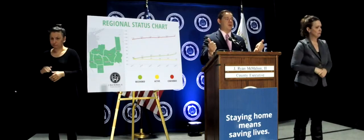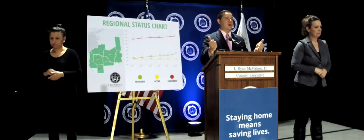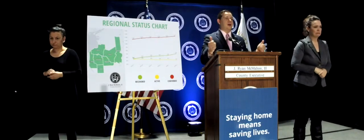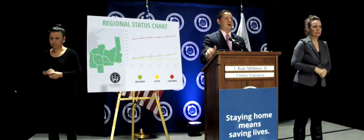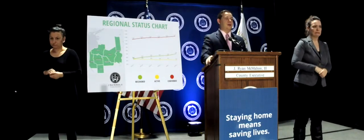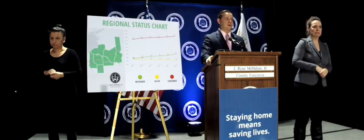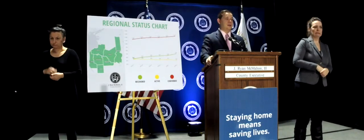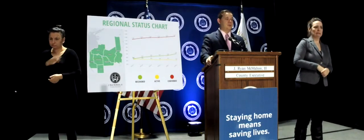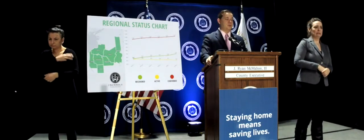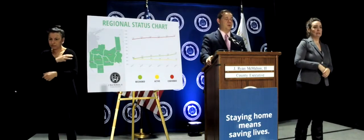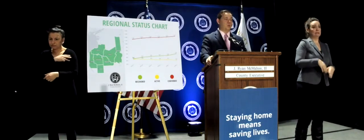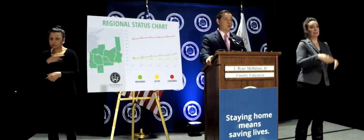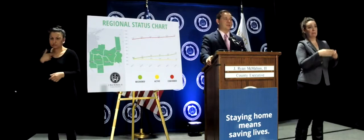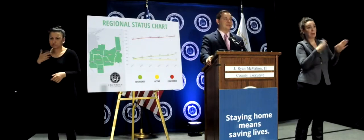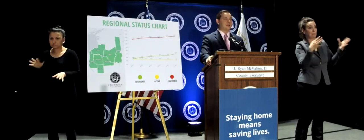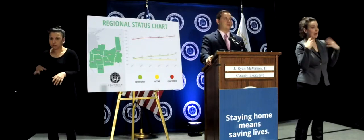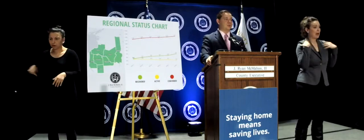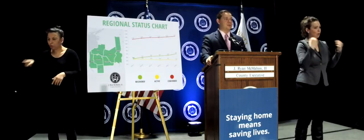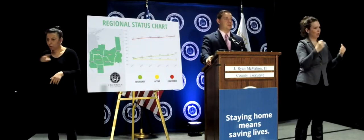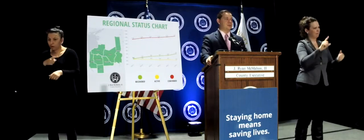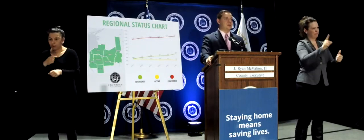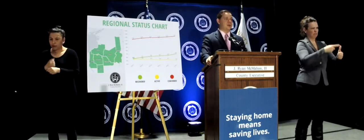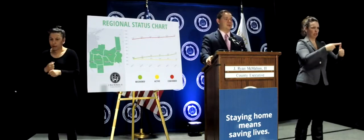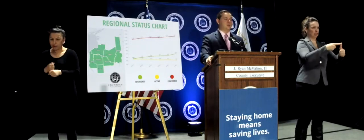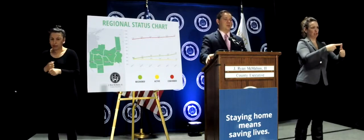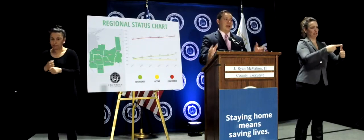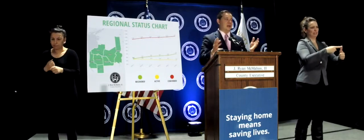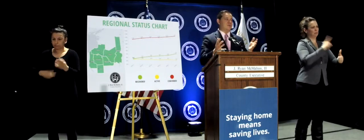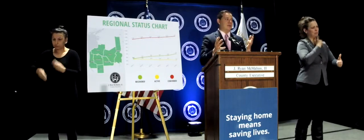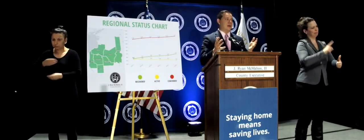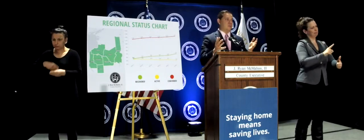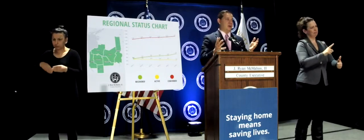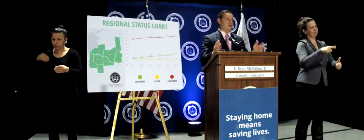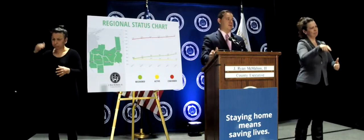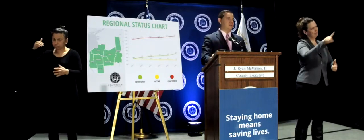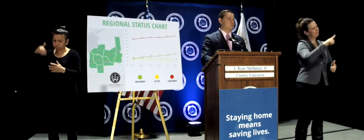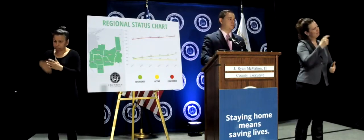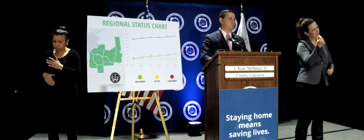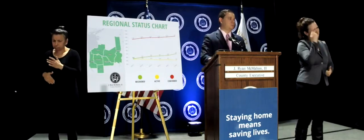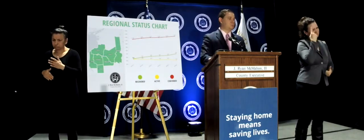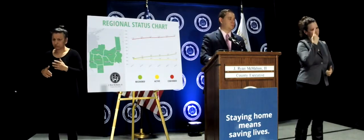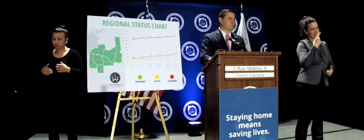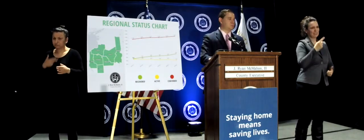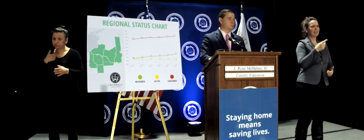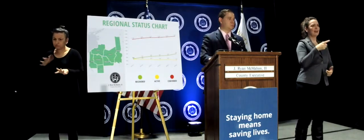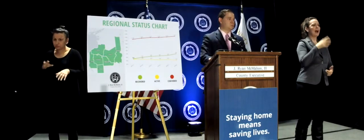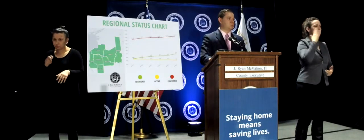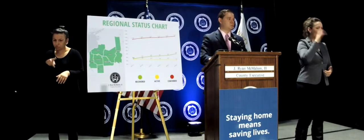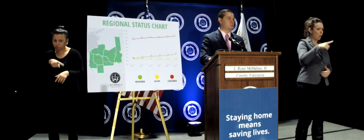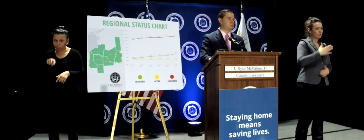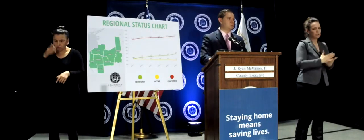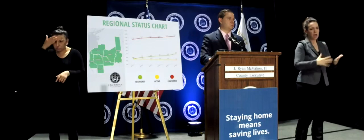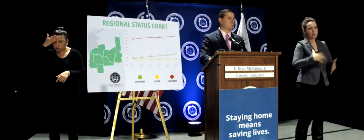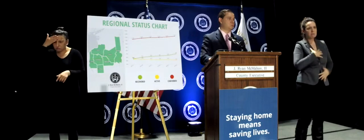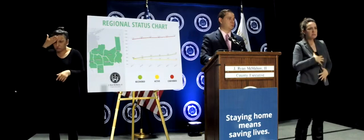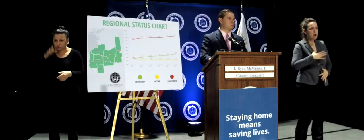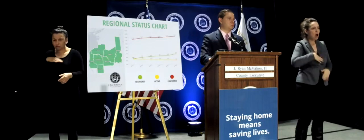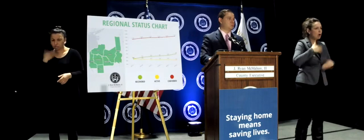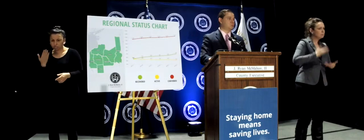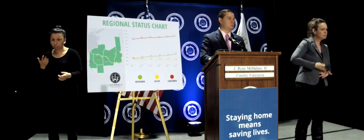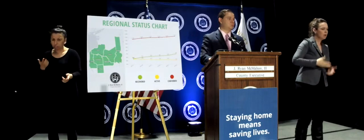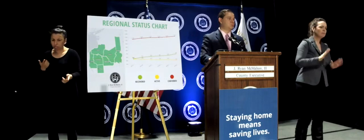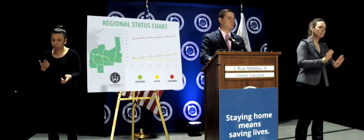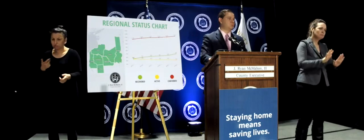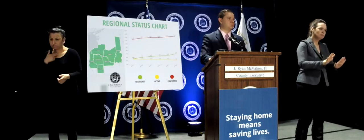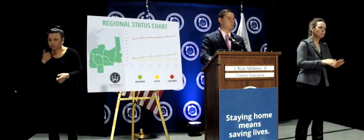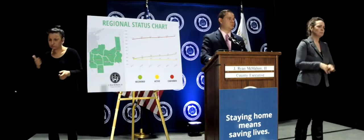health. People get really sick from this, and so we got to find that balance. Have you gotten any wind of the kind of protests we're